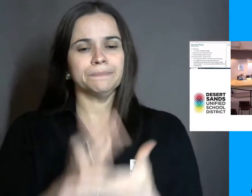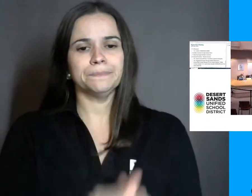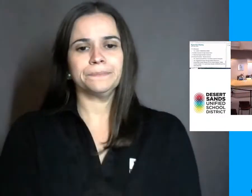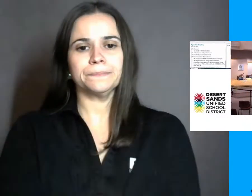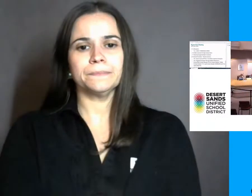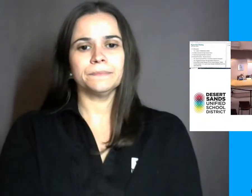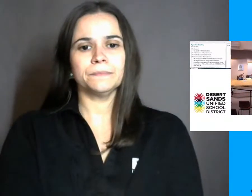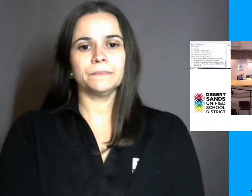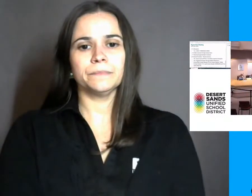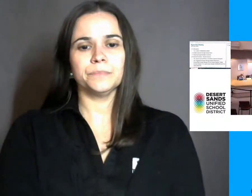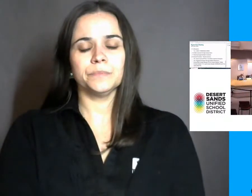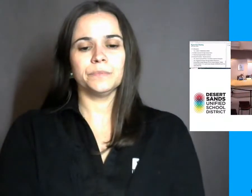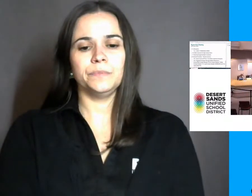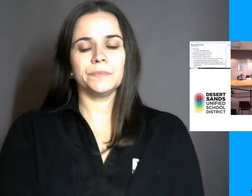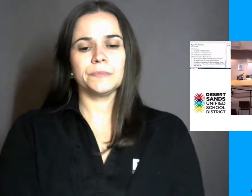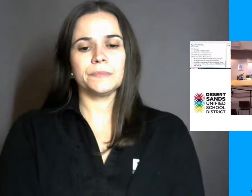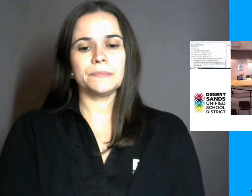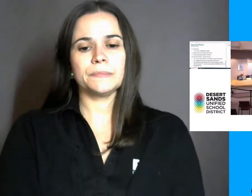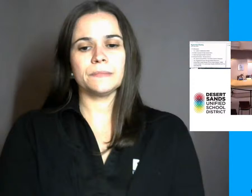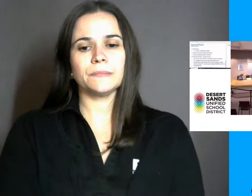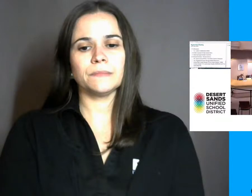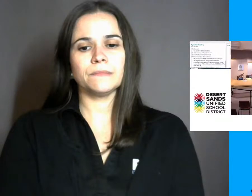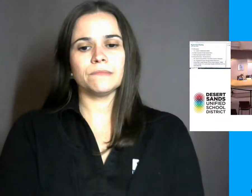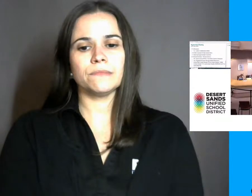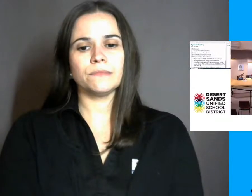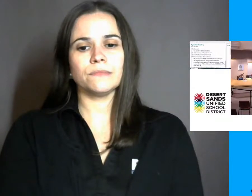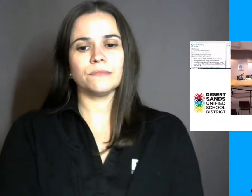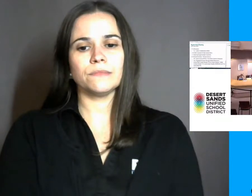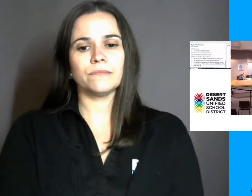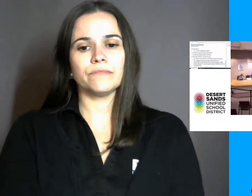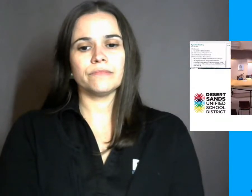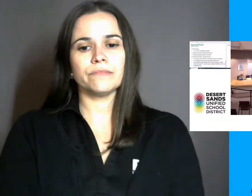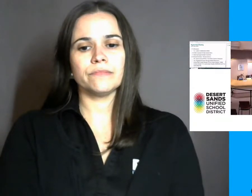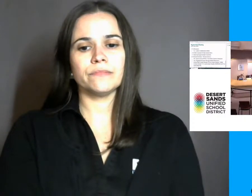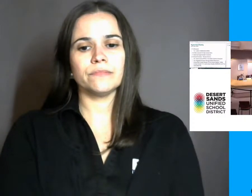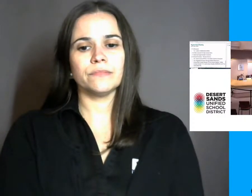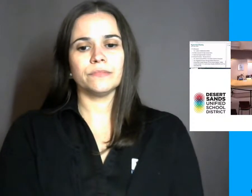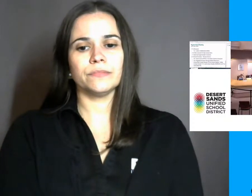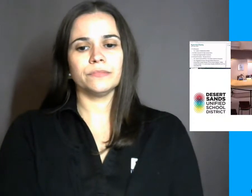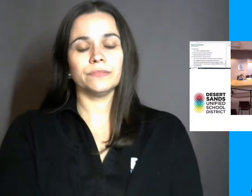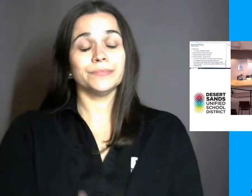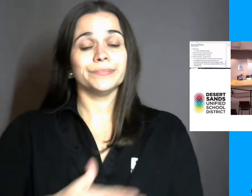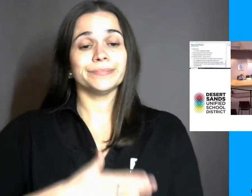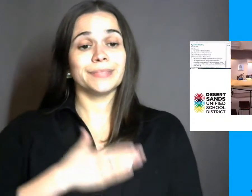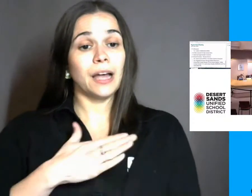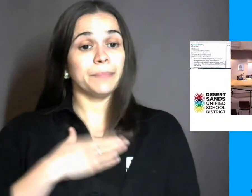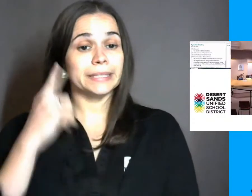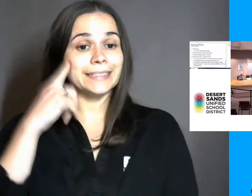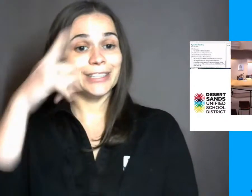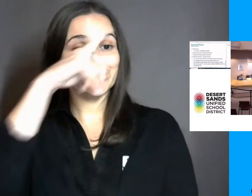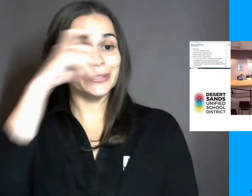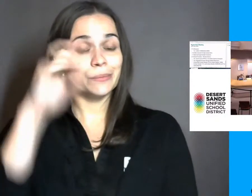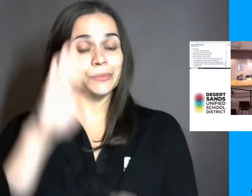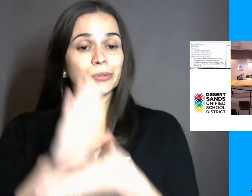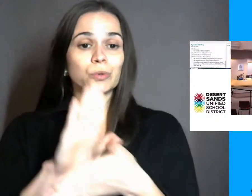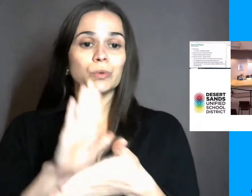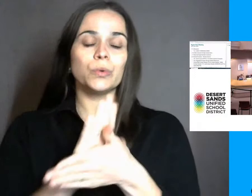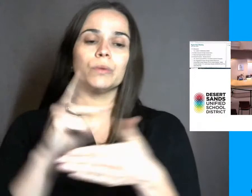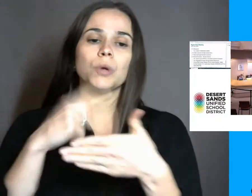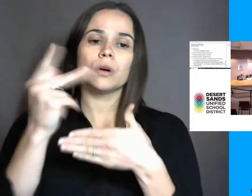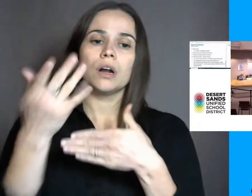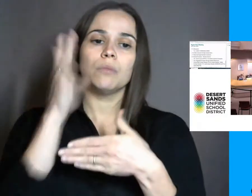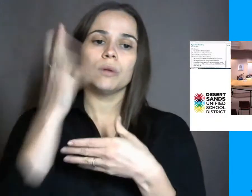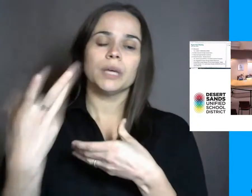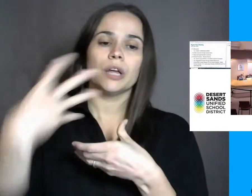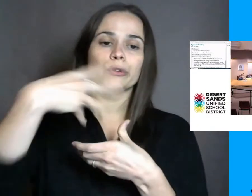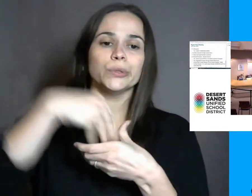I'm happy to hear that our summer school program will be very inclusive and expanded to the degree that it's